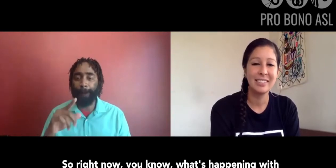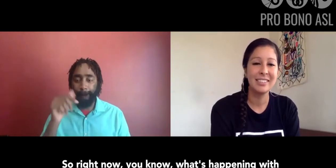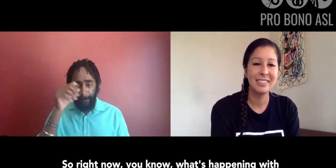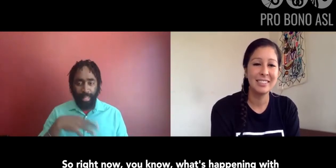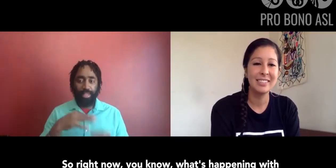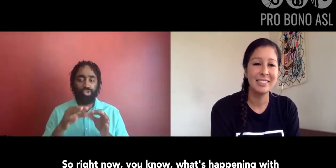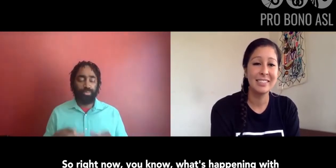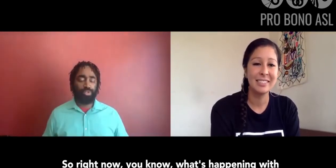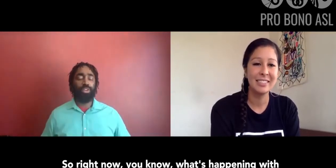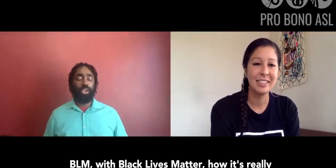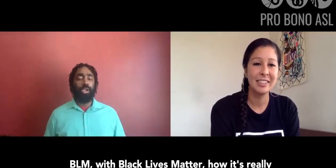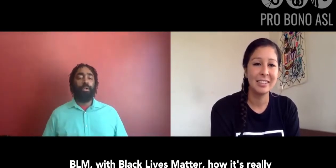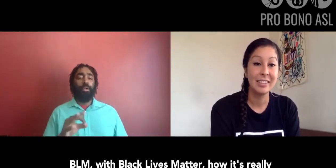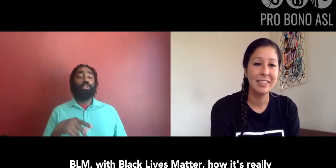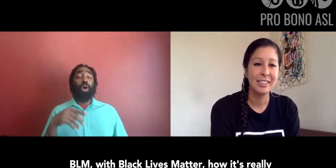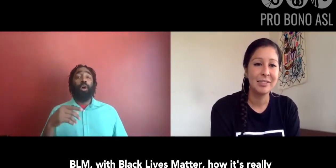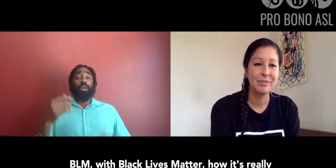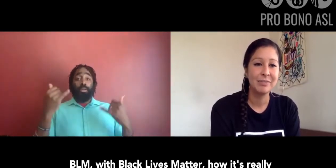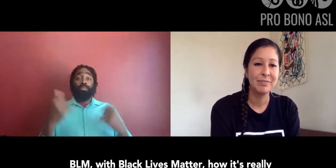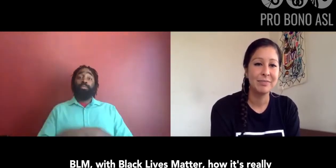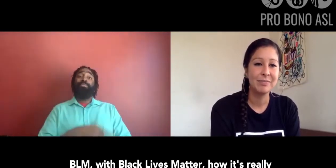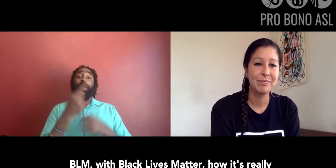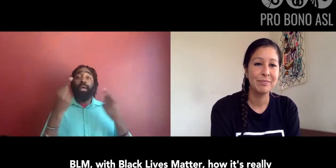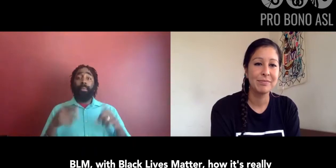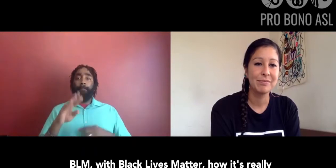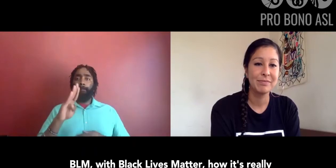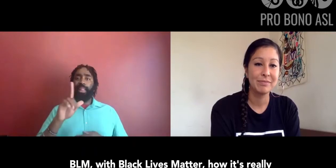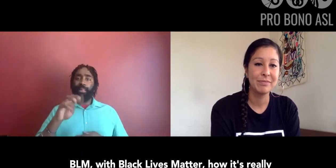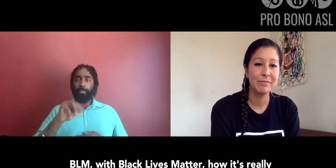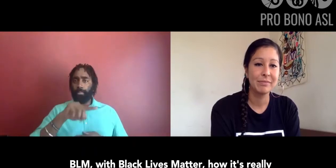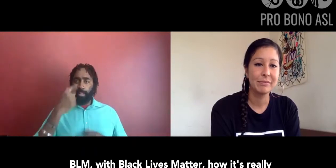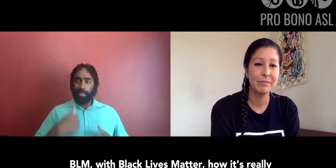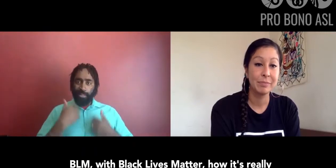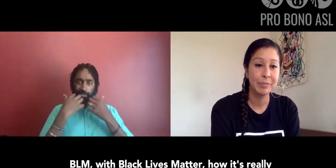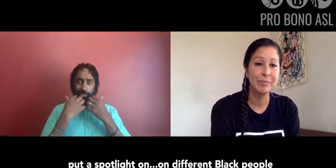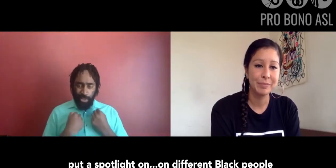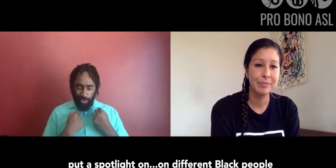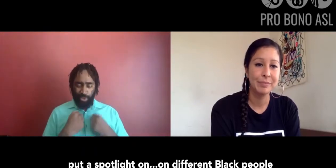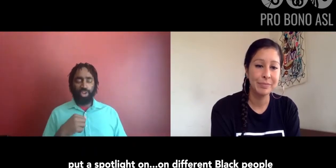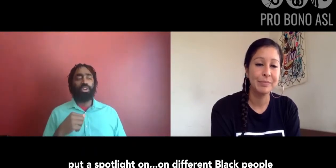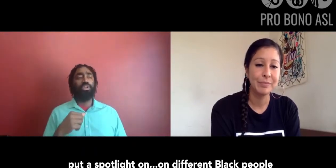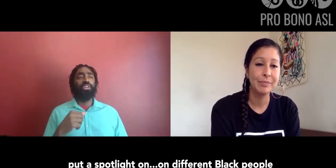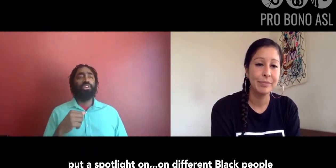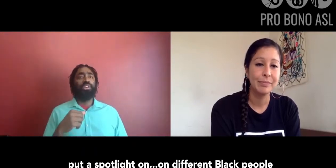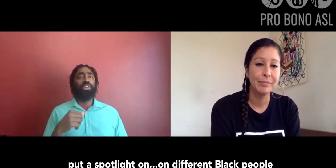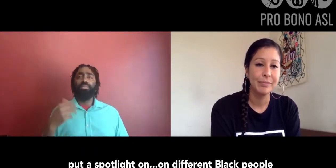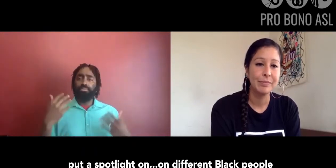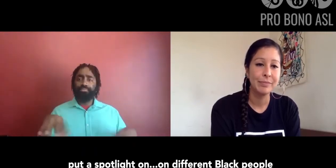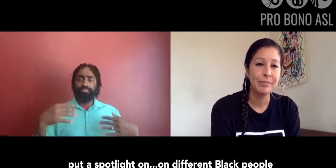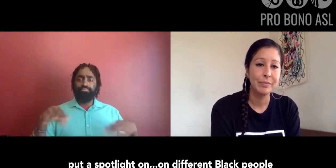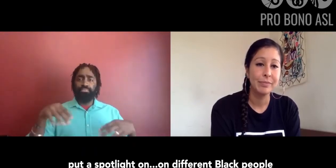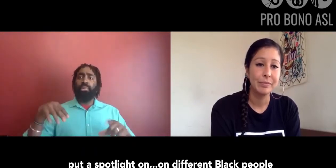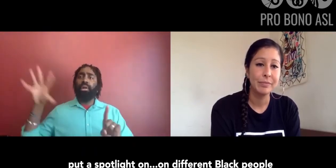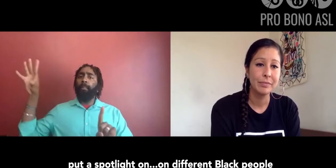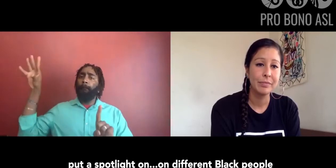right now, what's happening with BLM, with Black Lives Matter, wow, it's really put a spotlight on